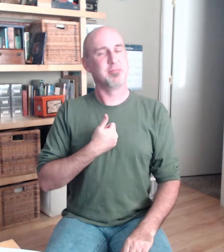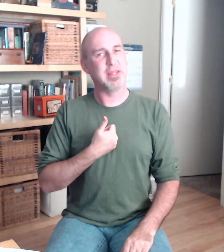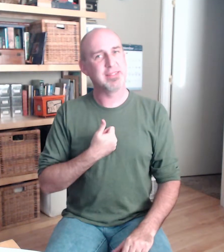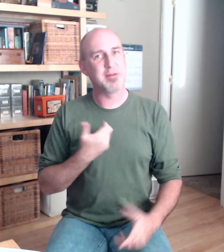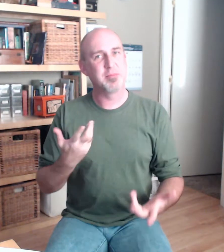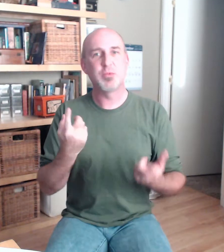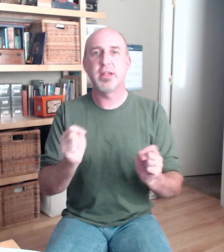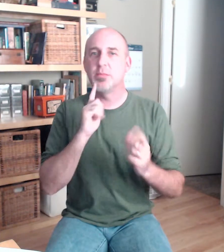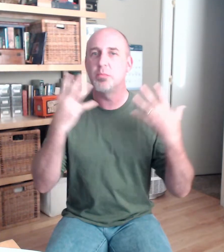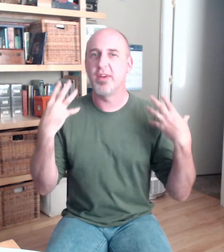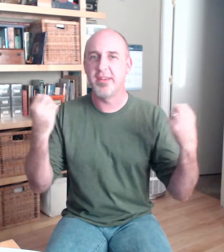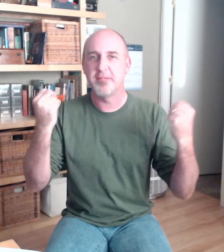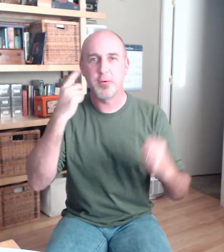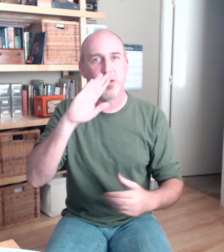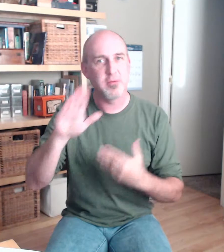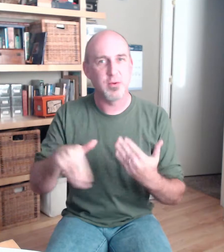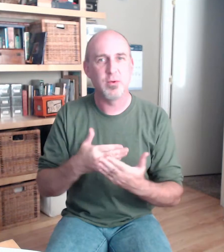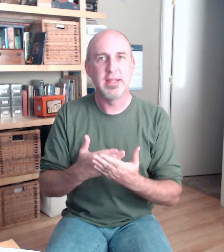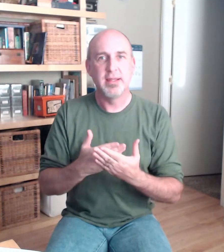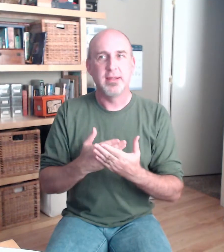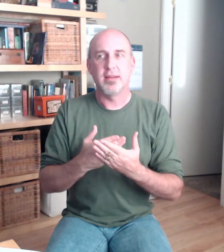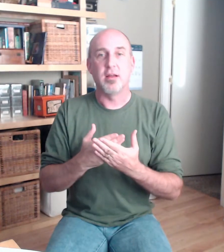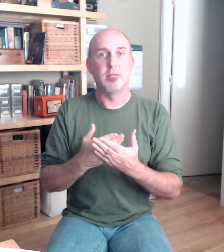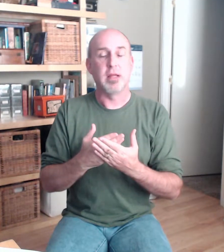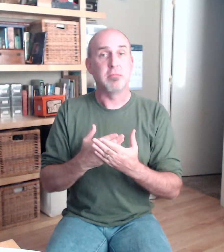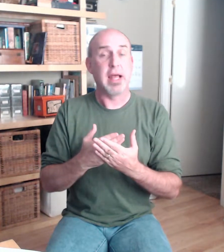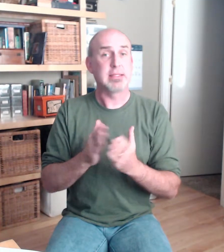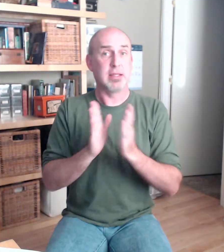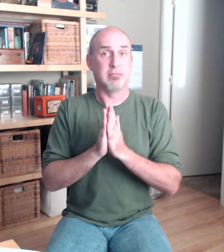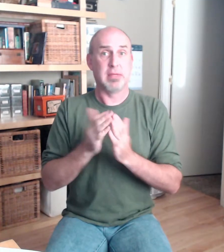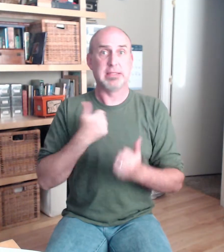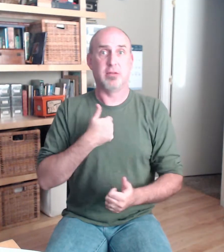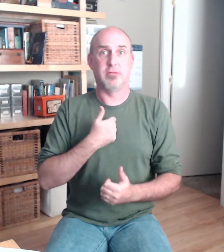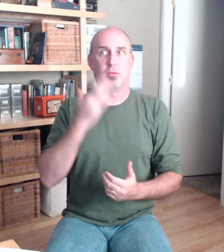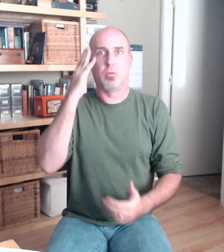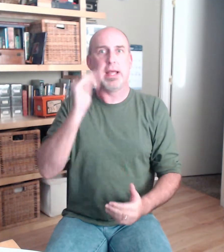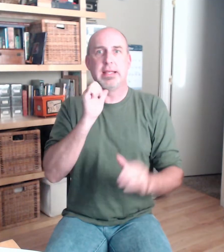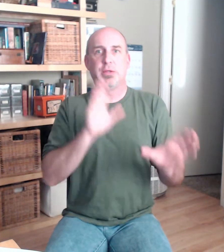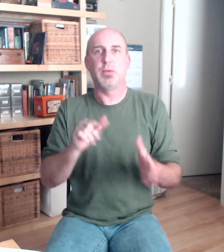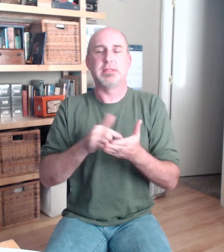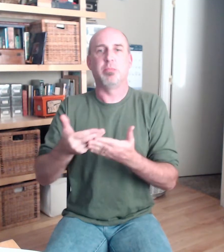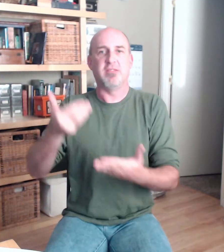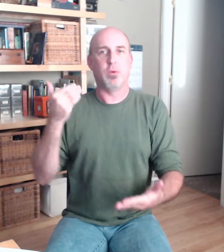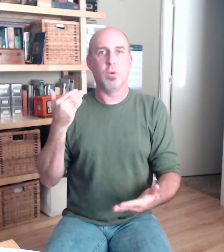but I'm trying to be brave for all of you. I'm asking myself, why didn't I do this